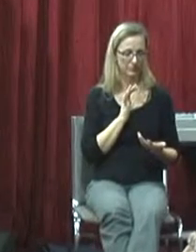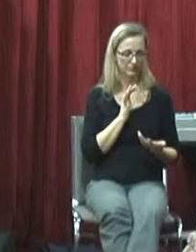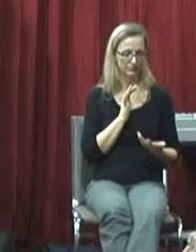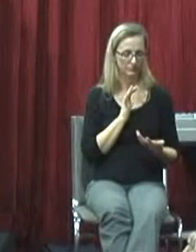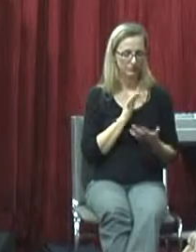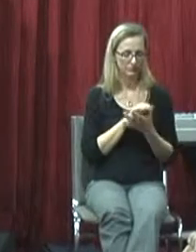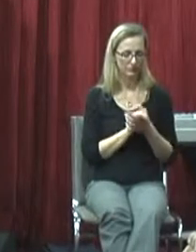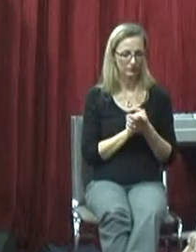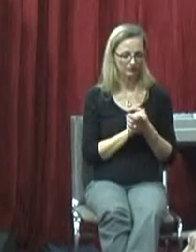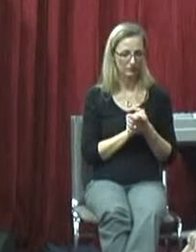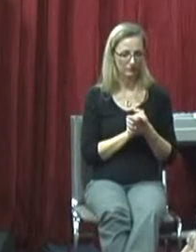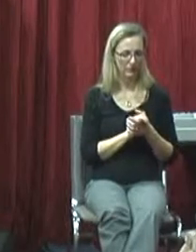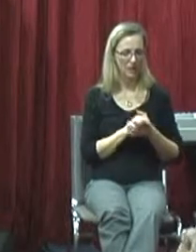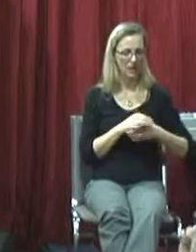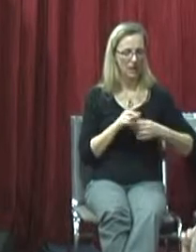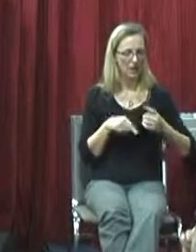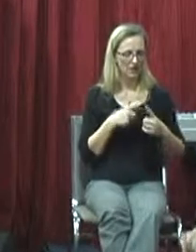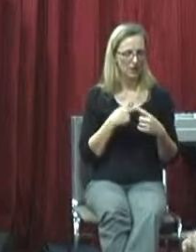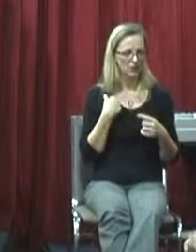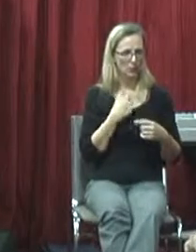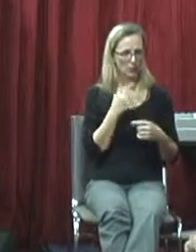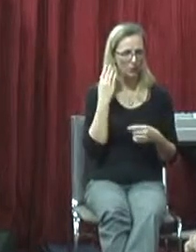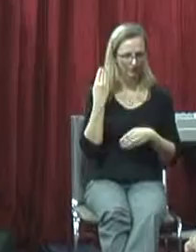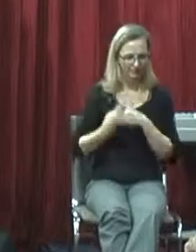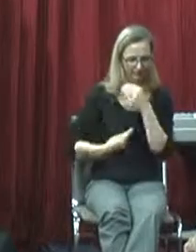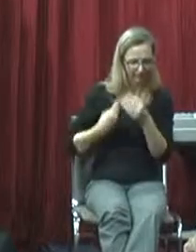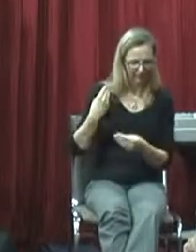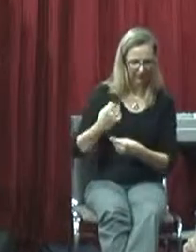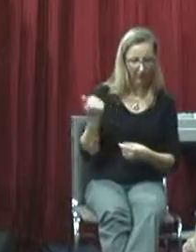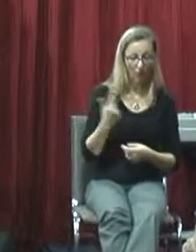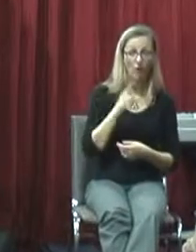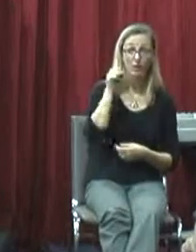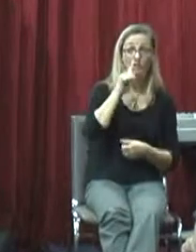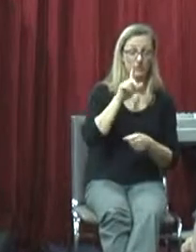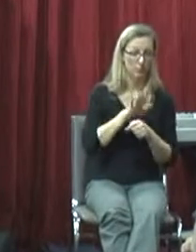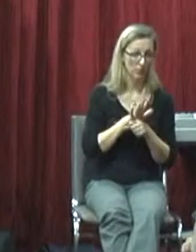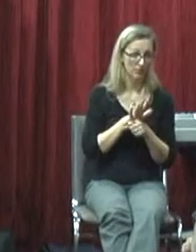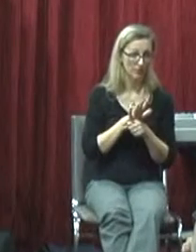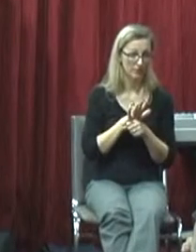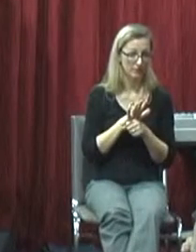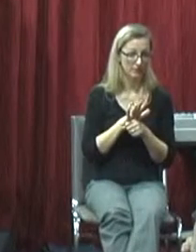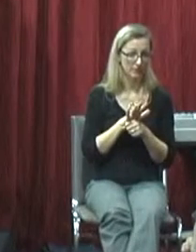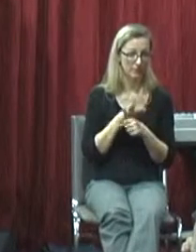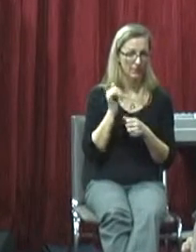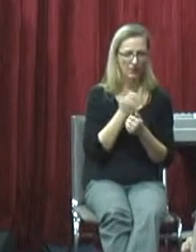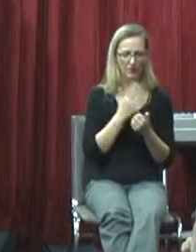land, we are the inheritors of the promise of all things working for our good.